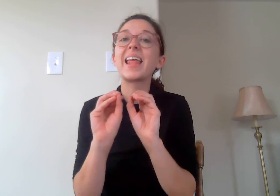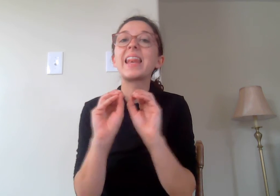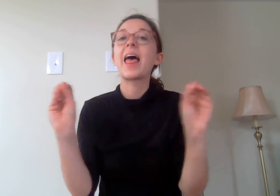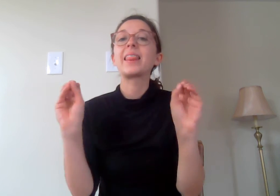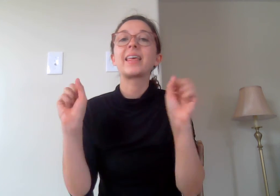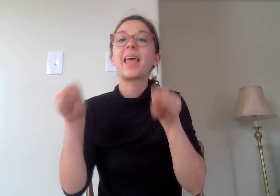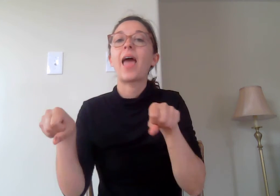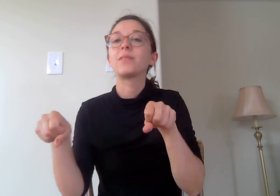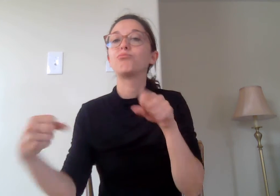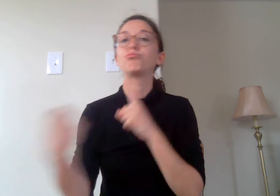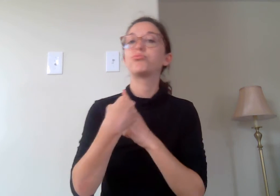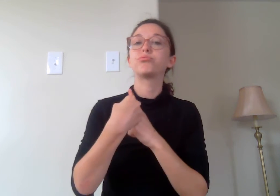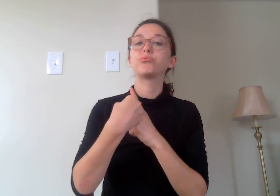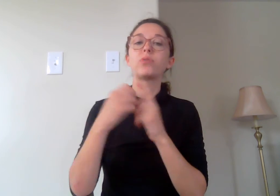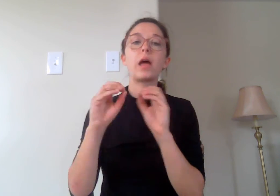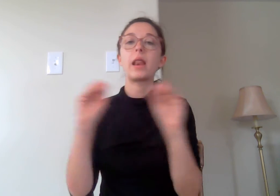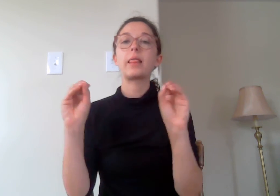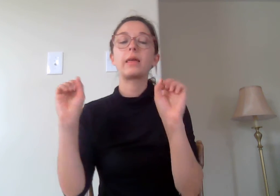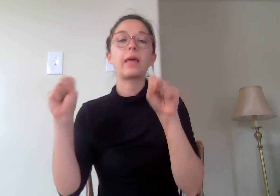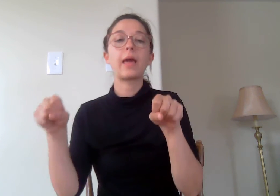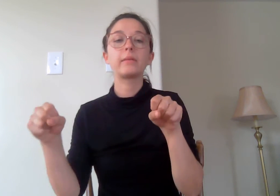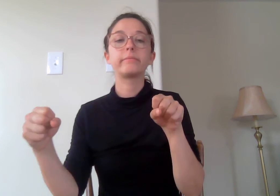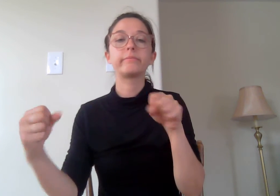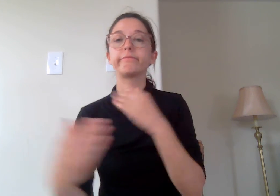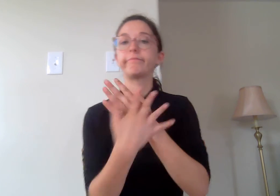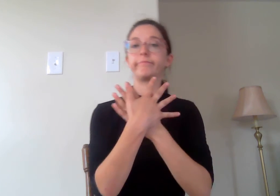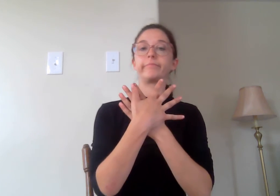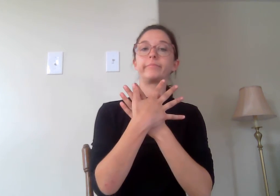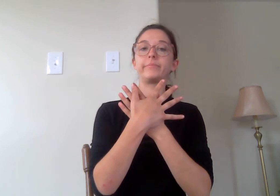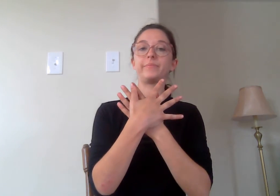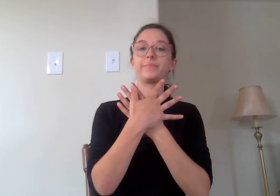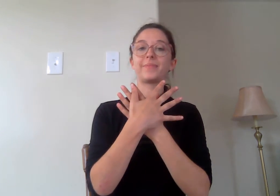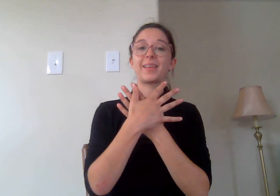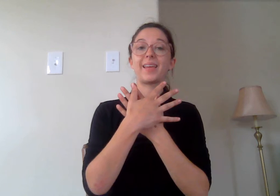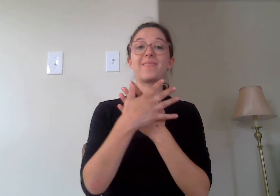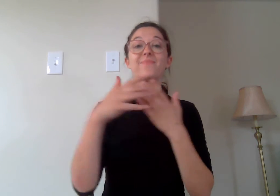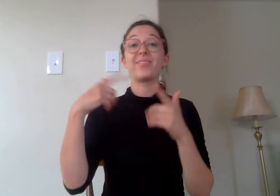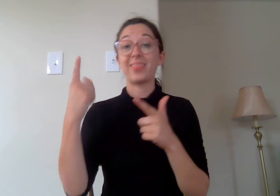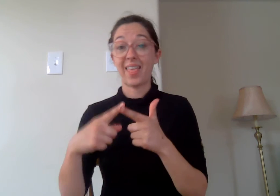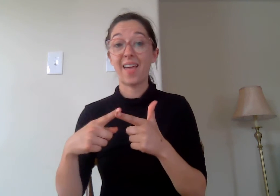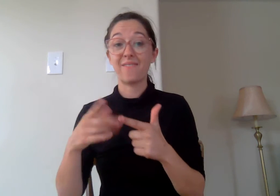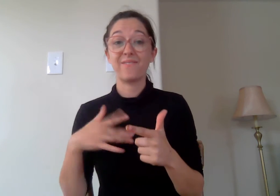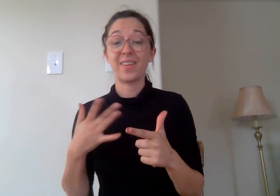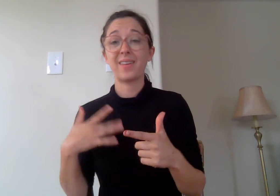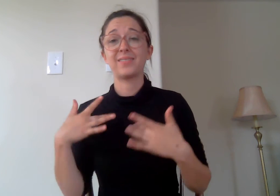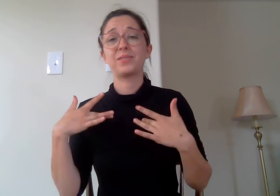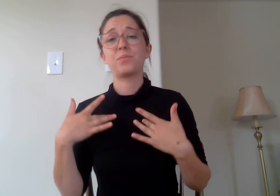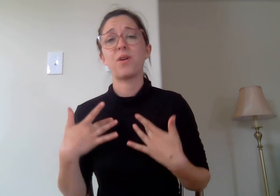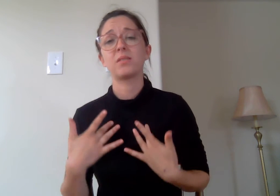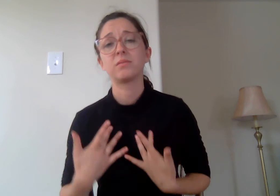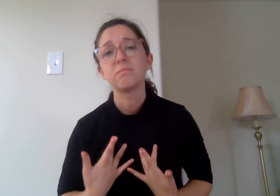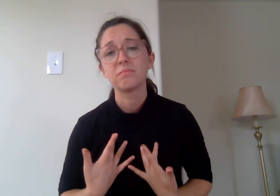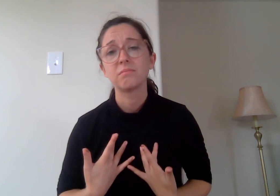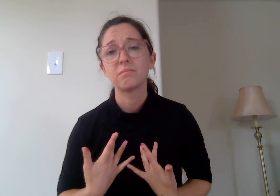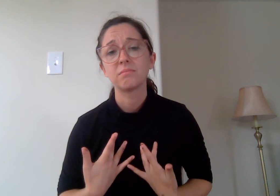really left. They need some time to rest and rebalance. Behaviorally, think about it. If you go somewhere